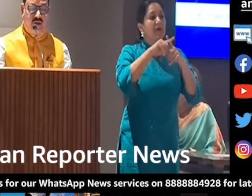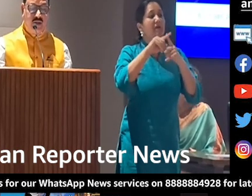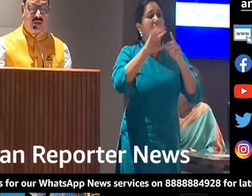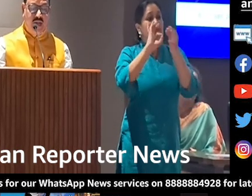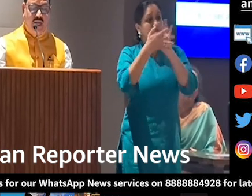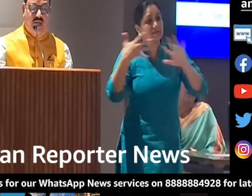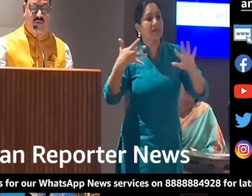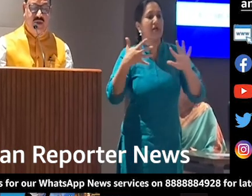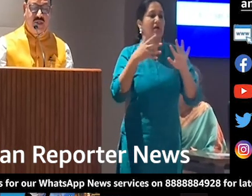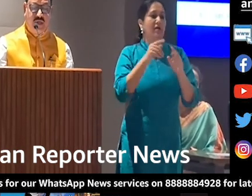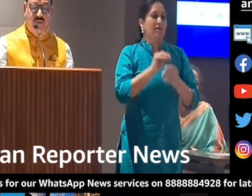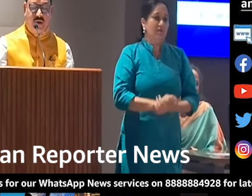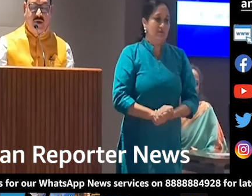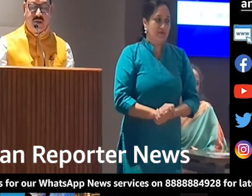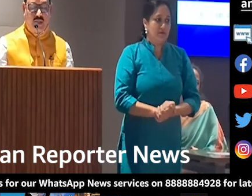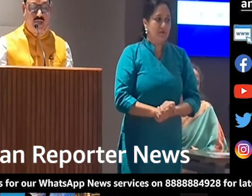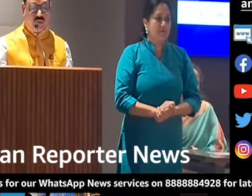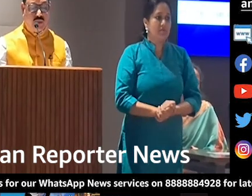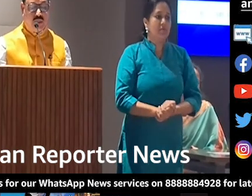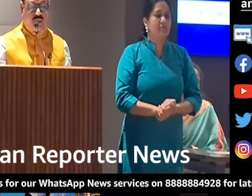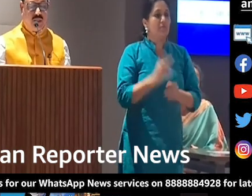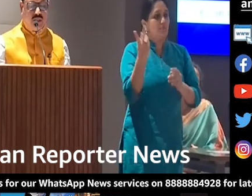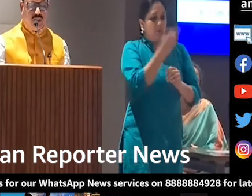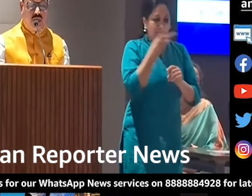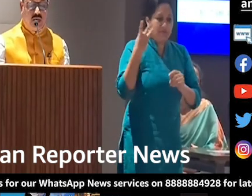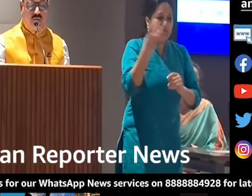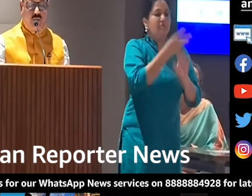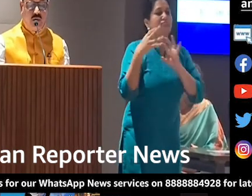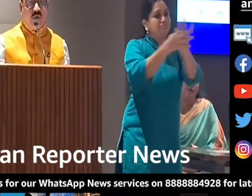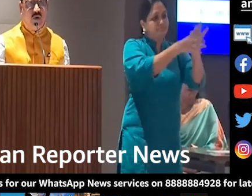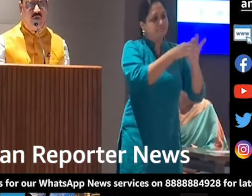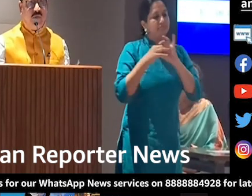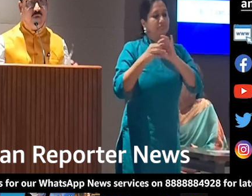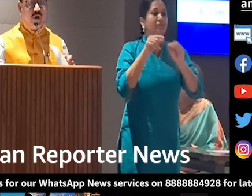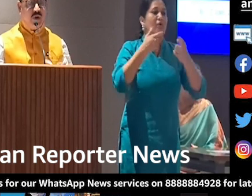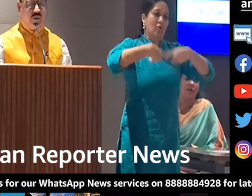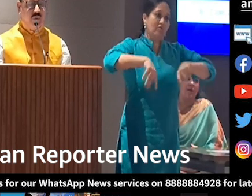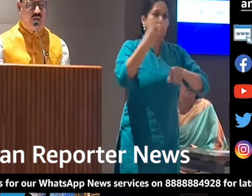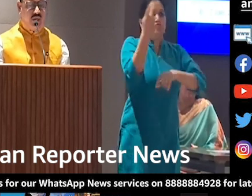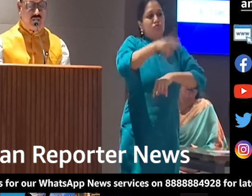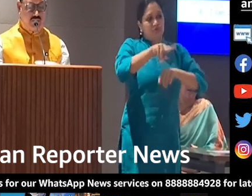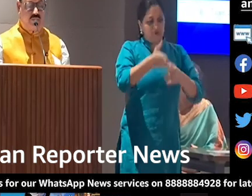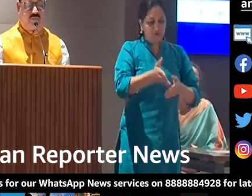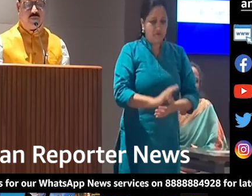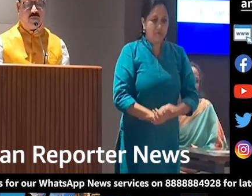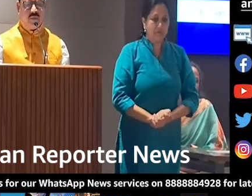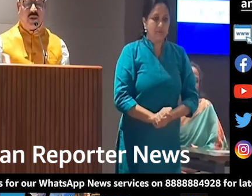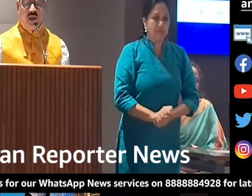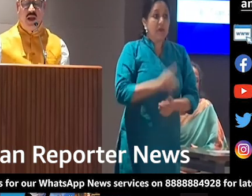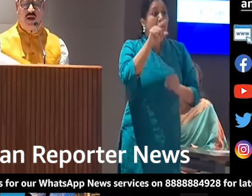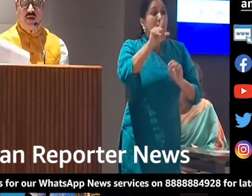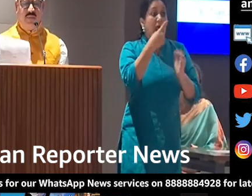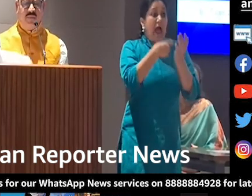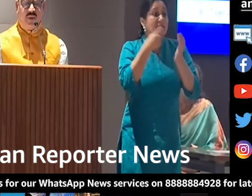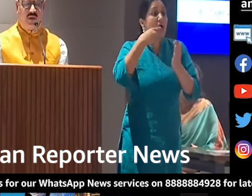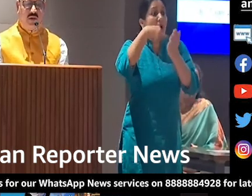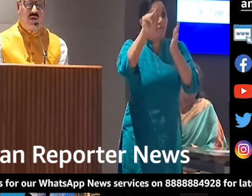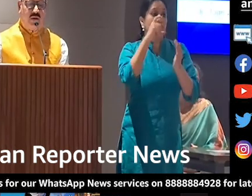Indian Sign Language Interpreters Association CRE program of 2 days.